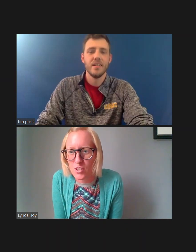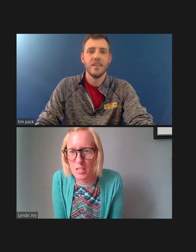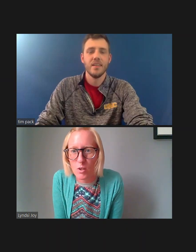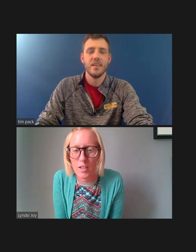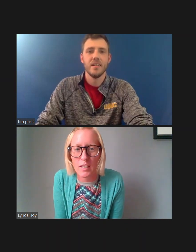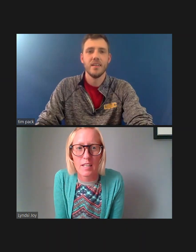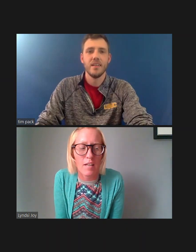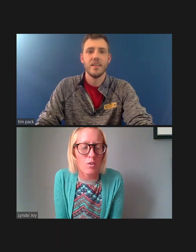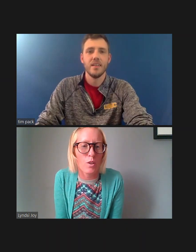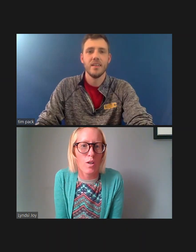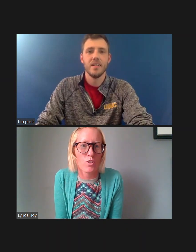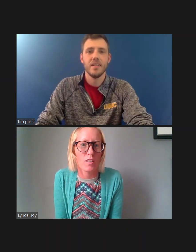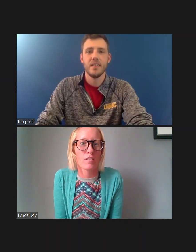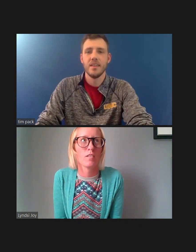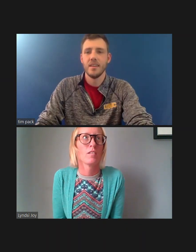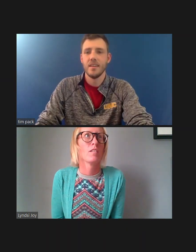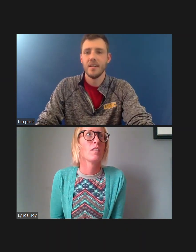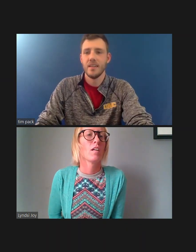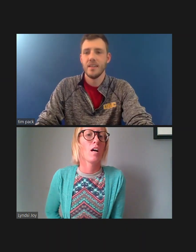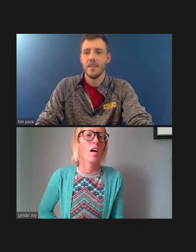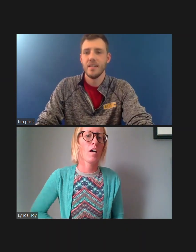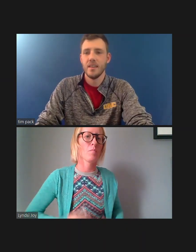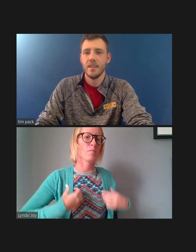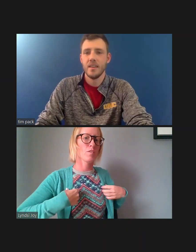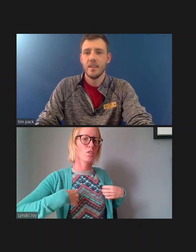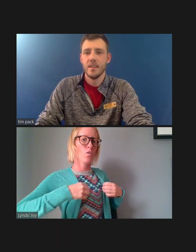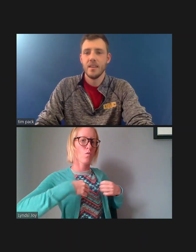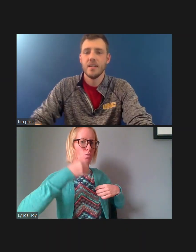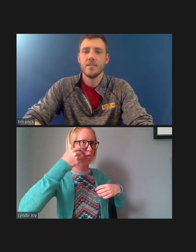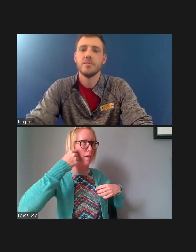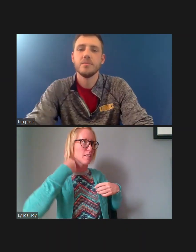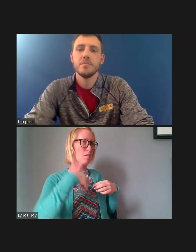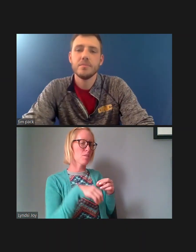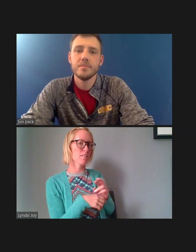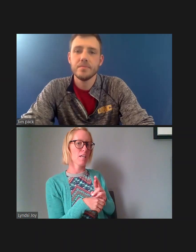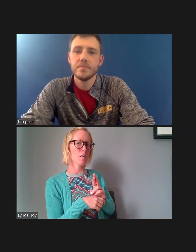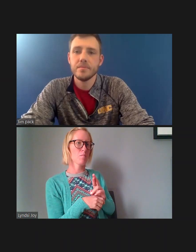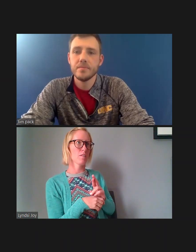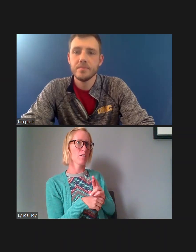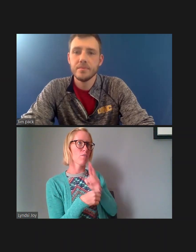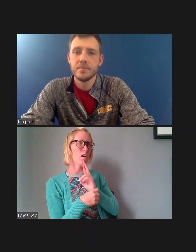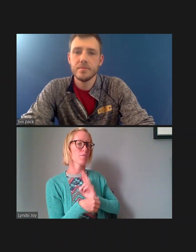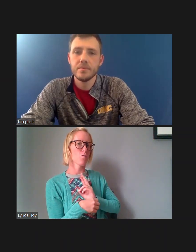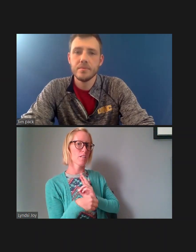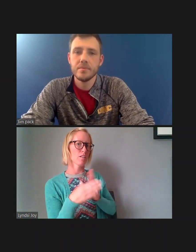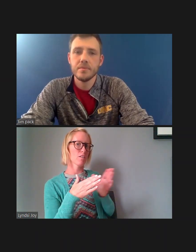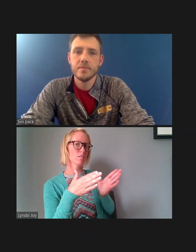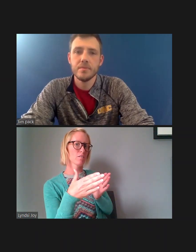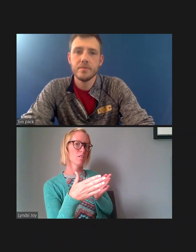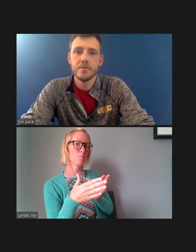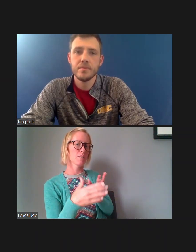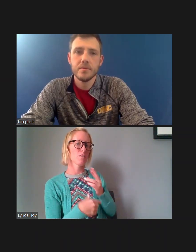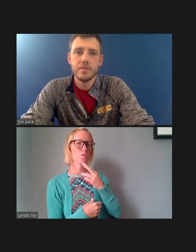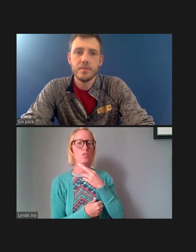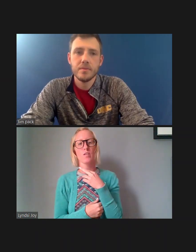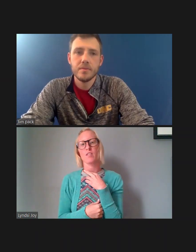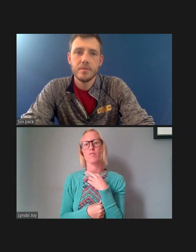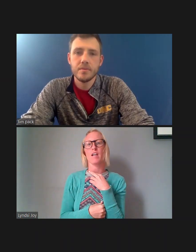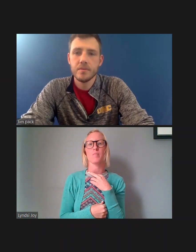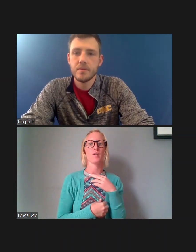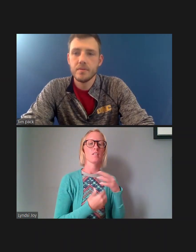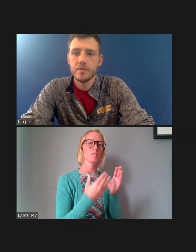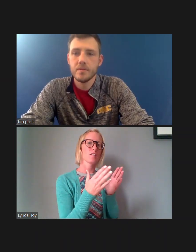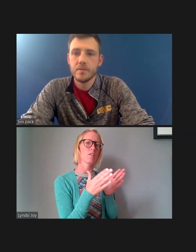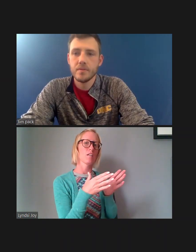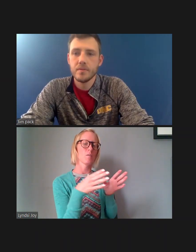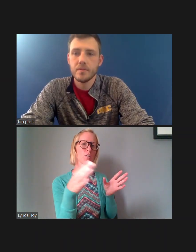time, so that's perfect. And I have a quick question. So do I keep the same, like Ralph's over here? Because I know you're going to the